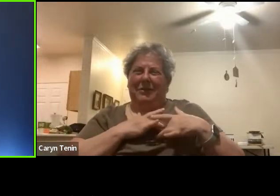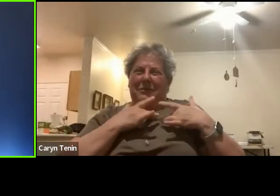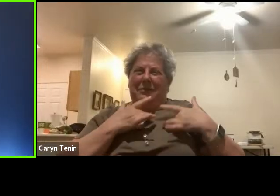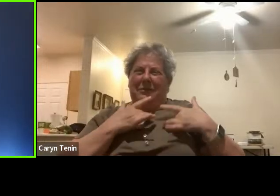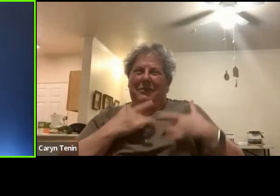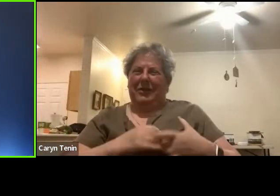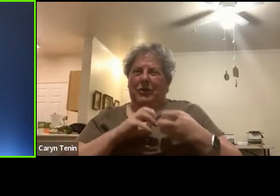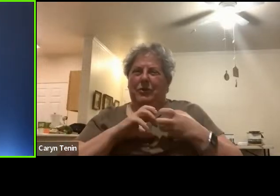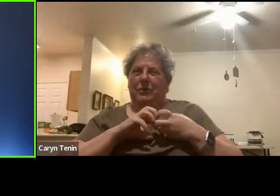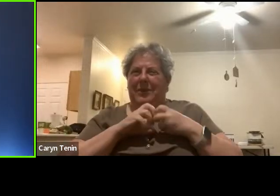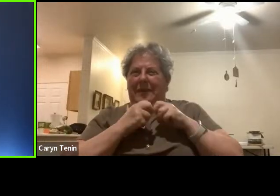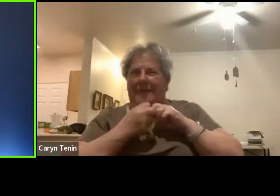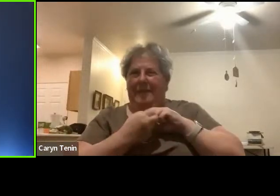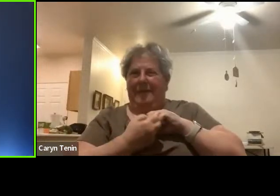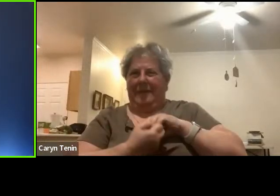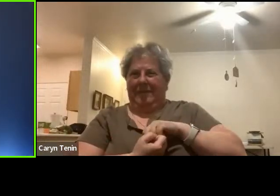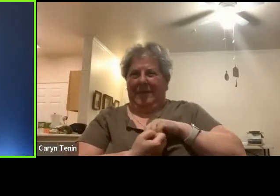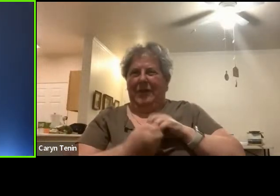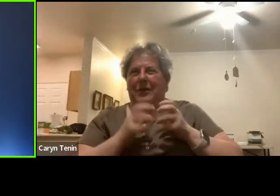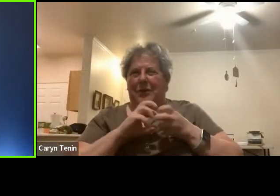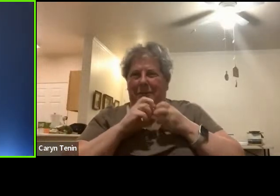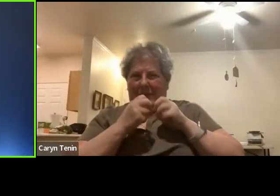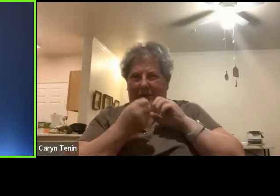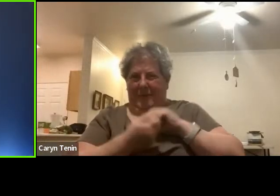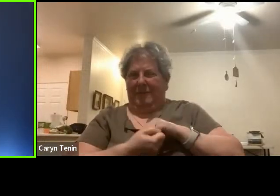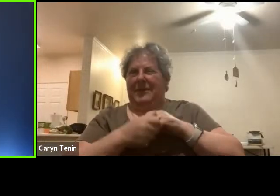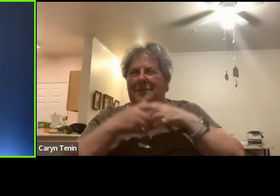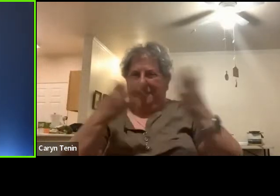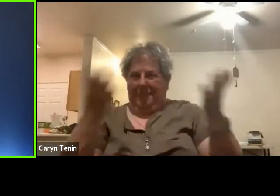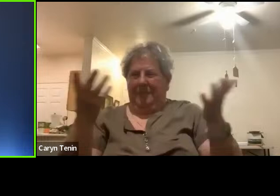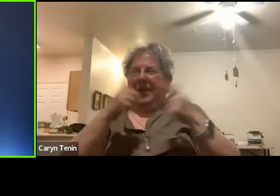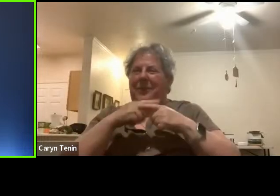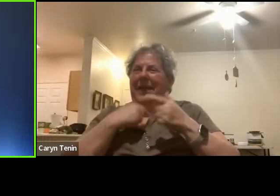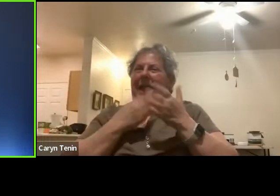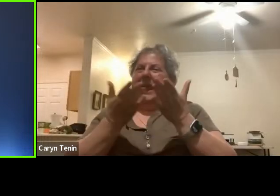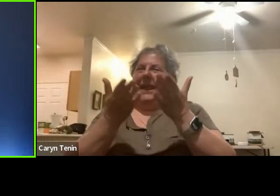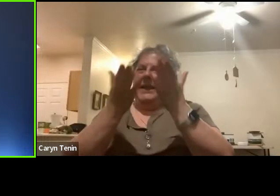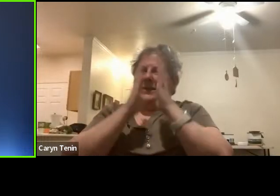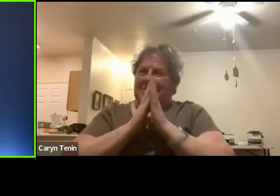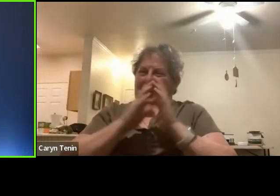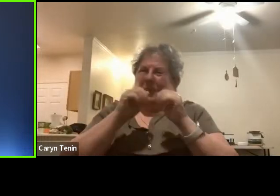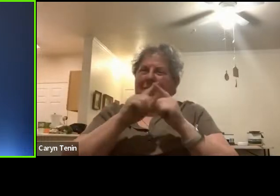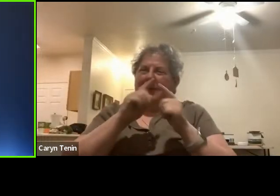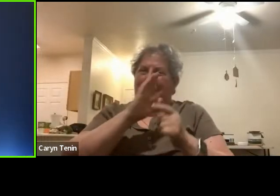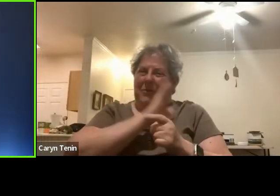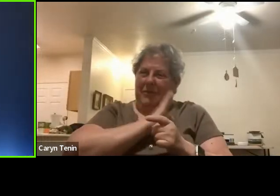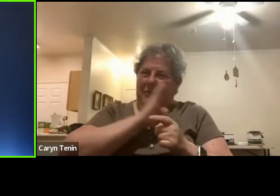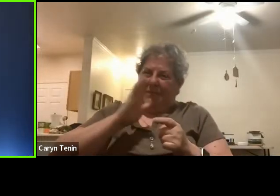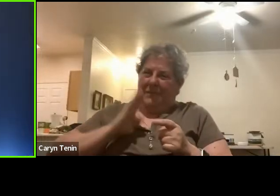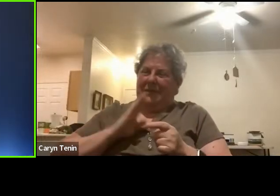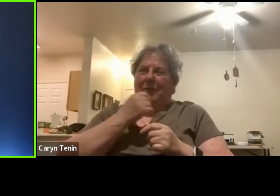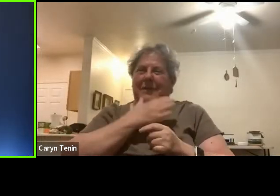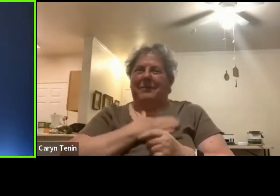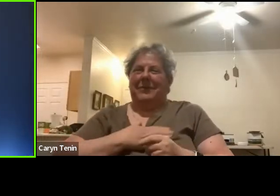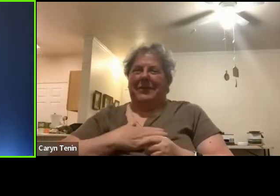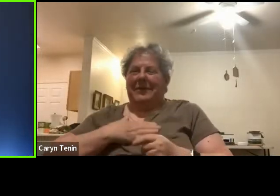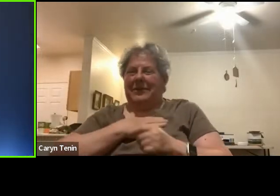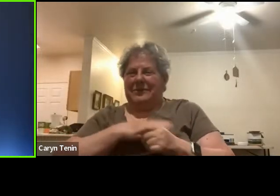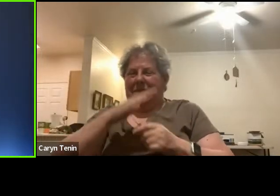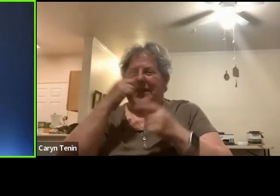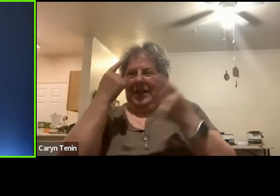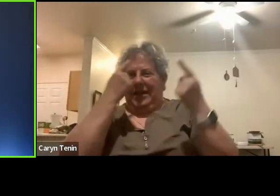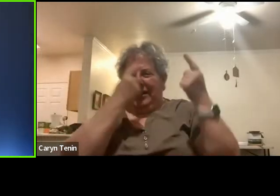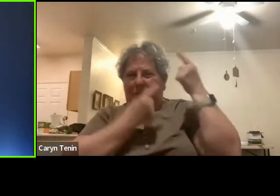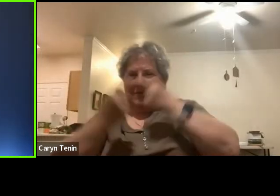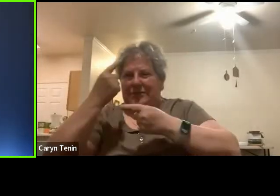What I'm seeing here in Arizona just absolutely makes my heart hurt. And I am